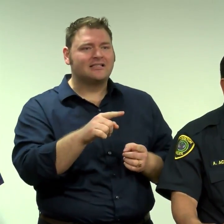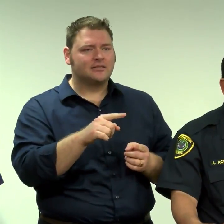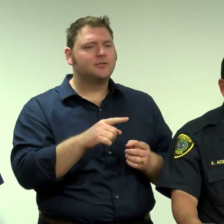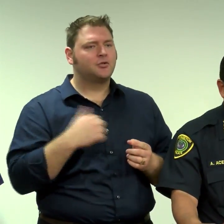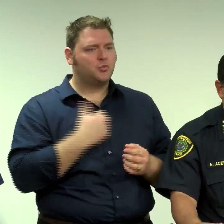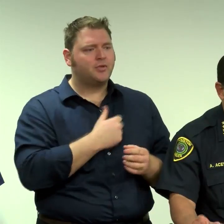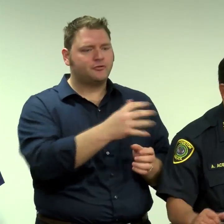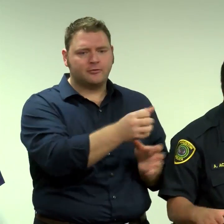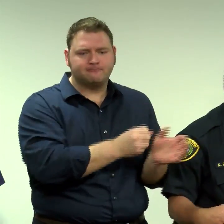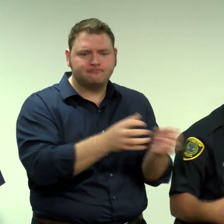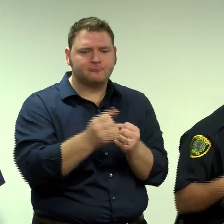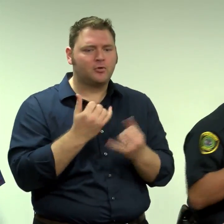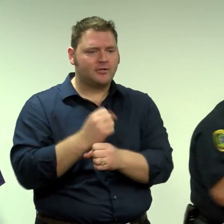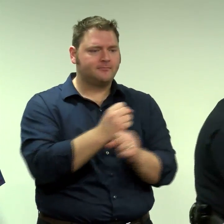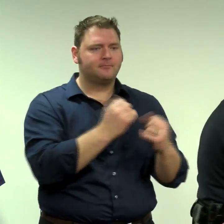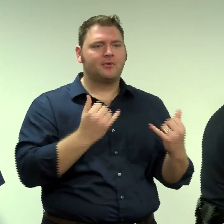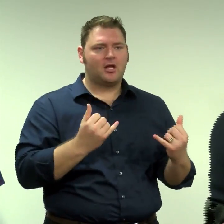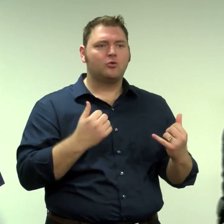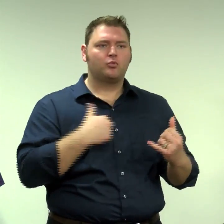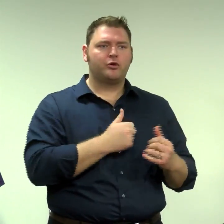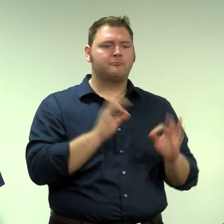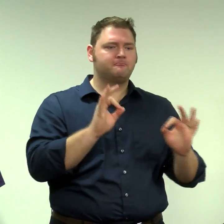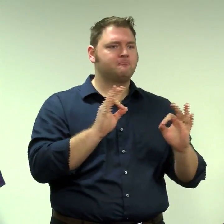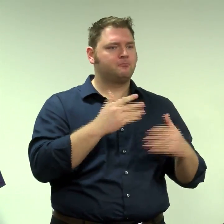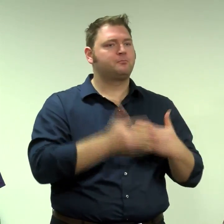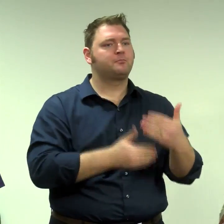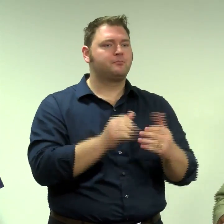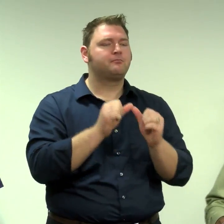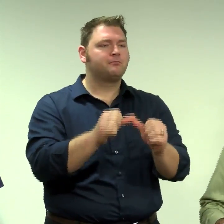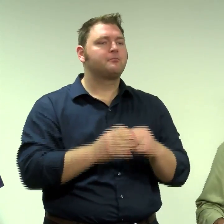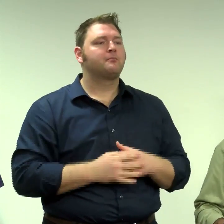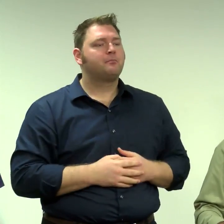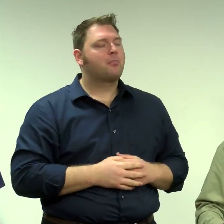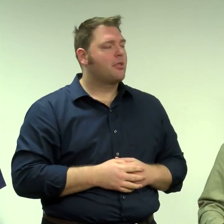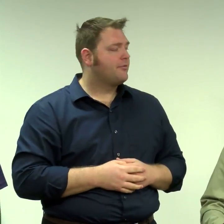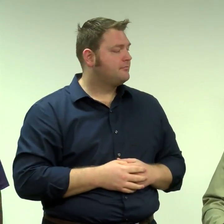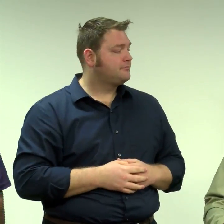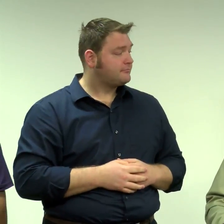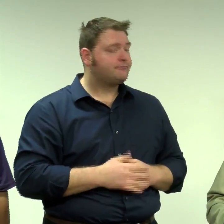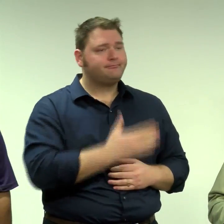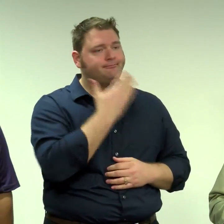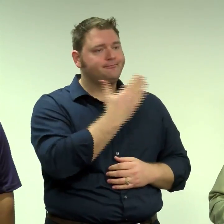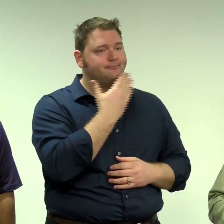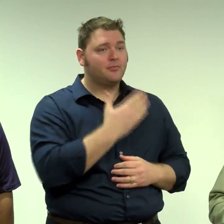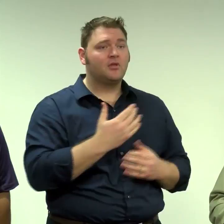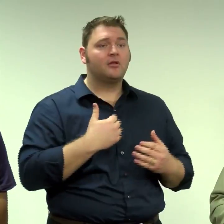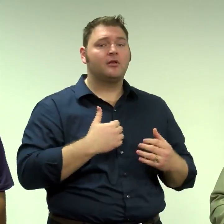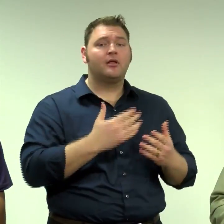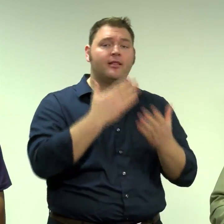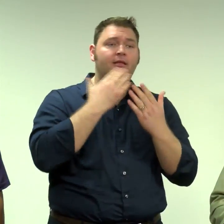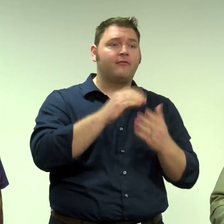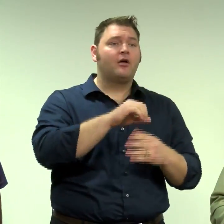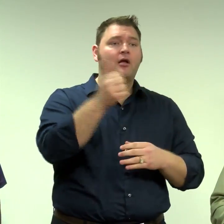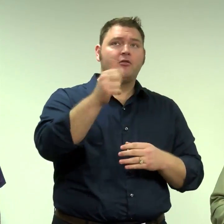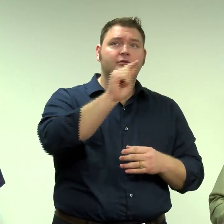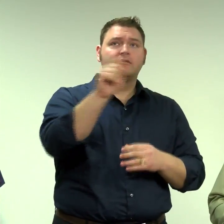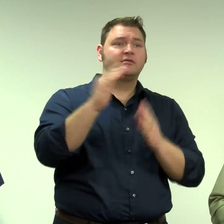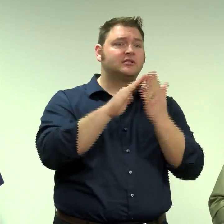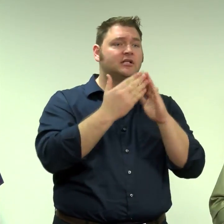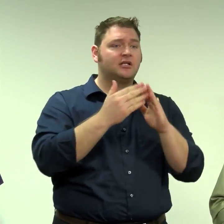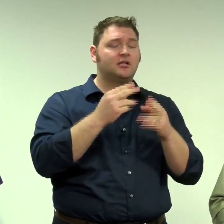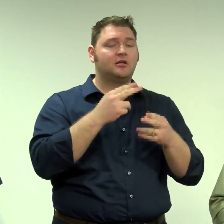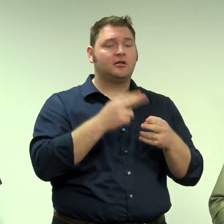good shape moving forward. Thanks, Chief. I certainly want to thank other cities. Mayor Price from Fort Worth, for